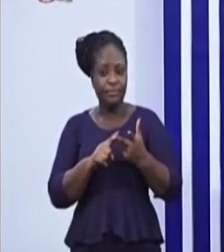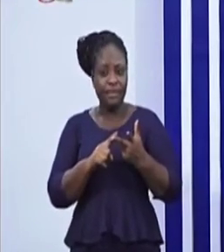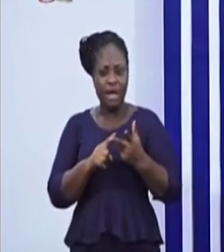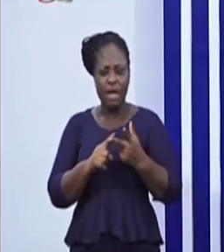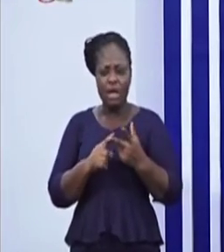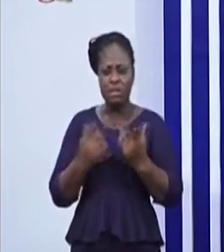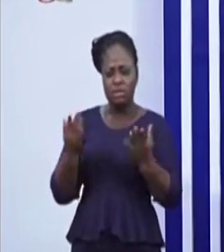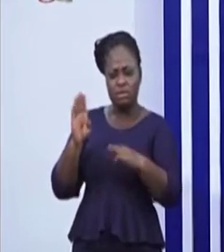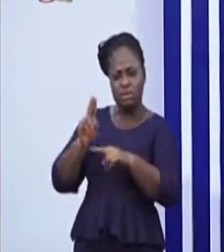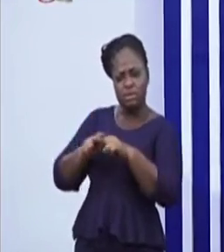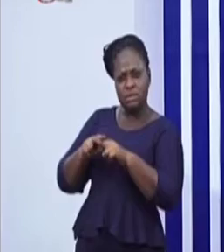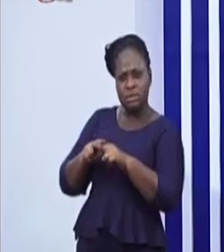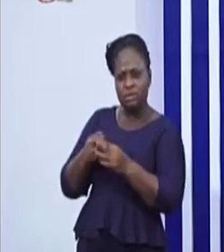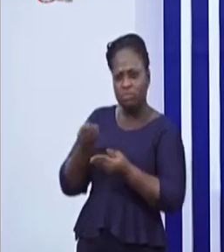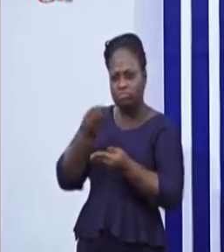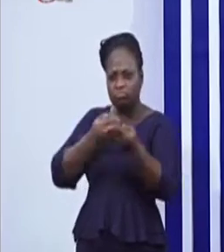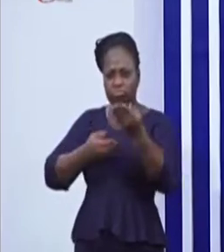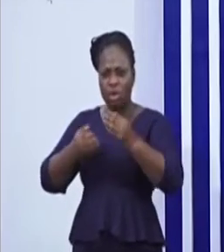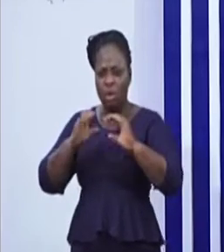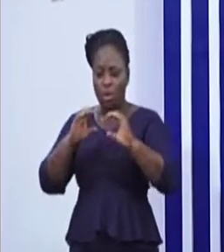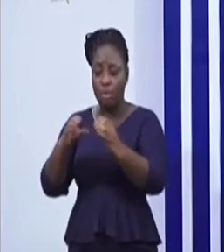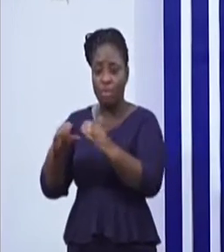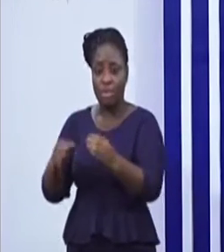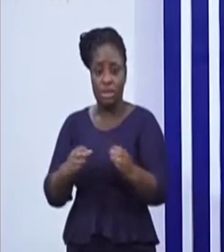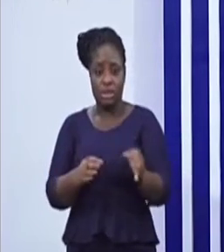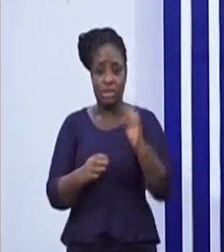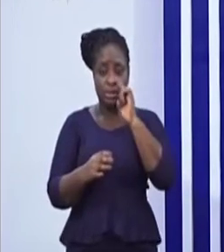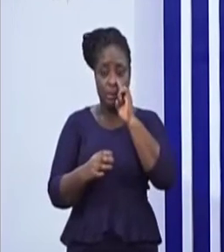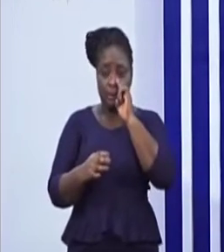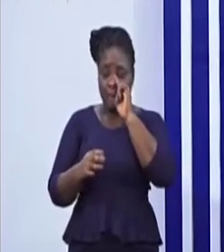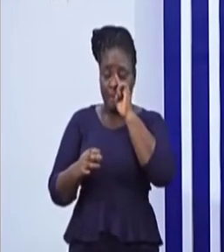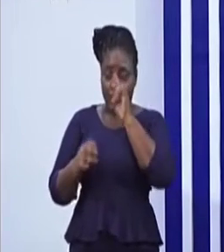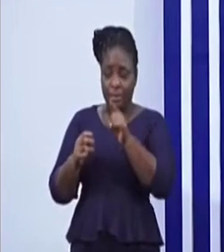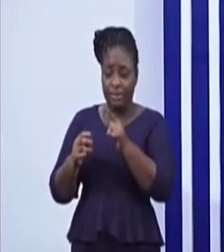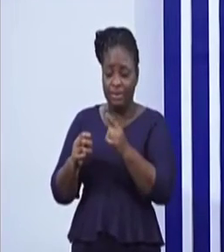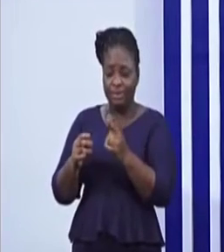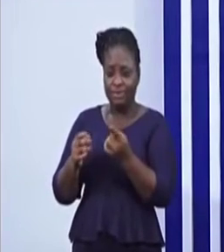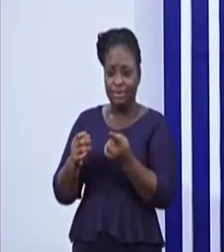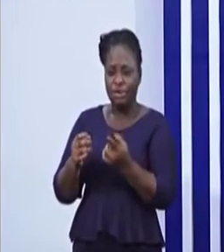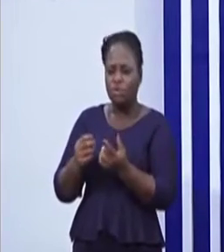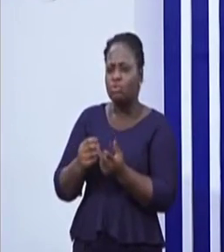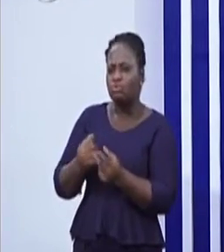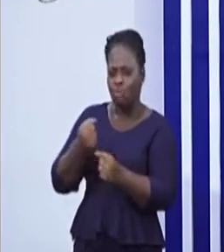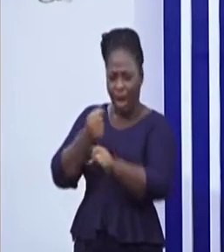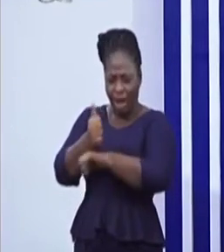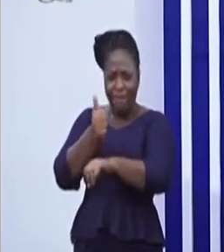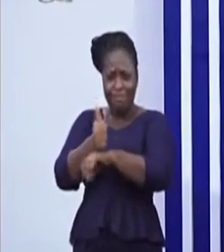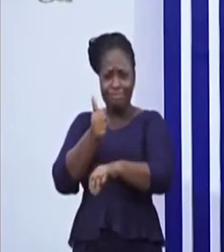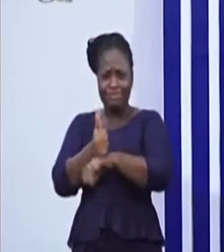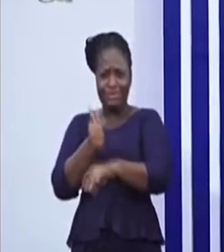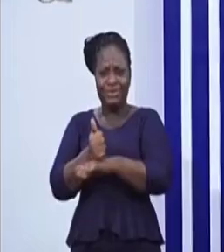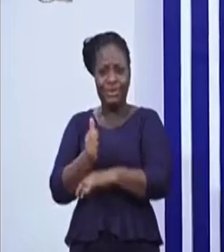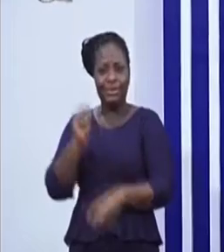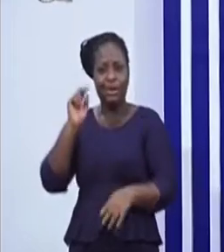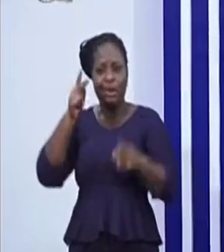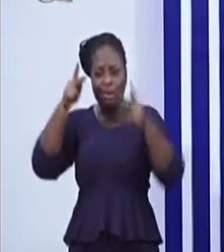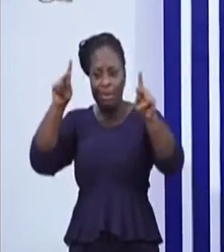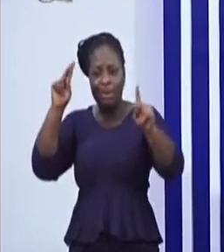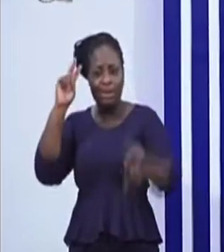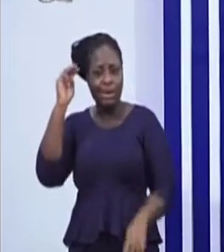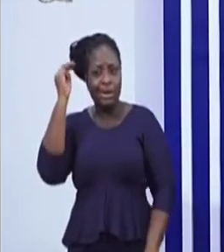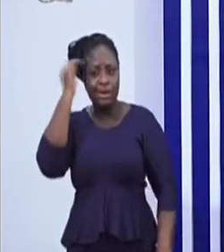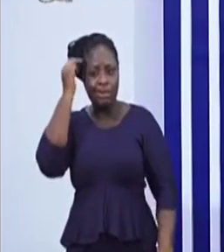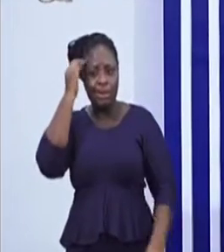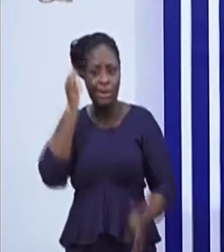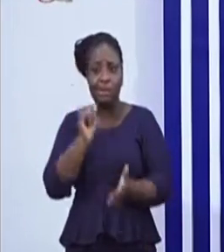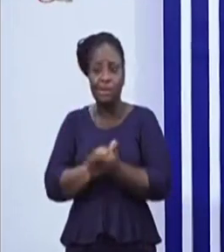public engagement and community affairs program, the PACE program, to disabuse the public mind, and that also was